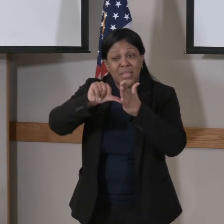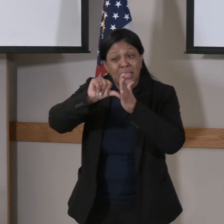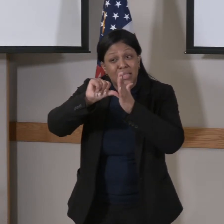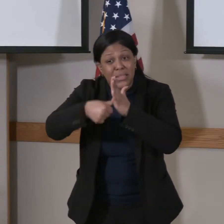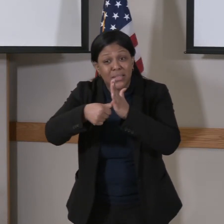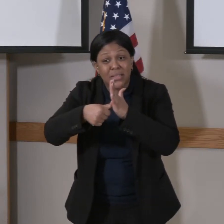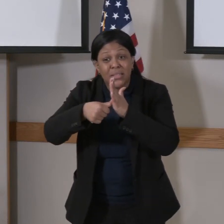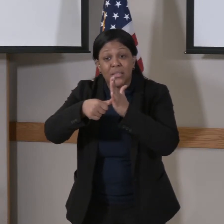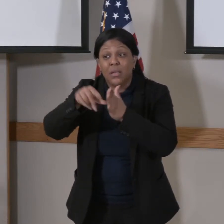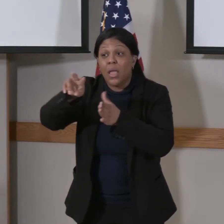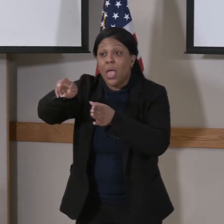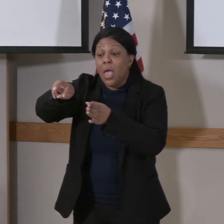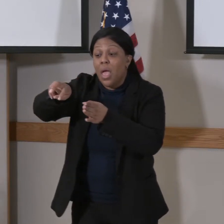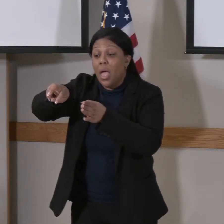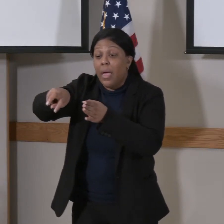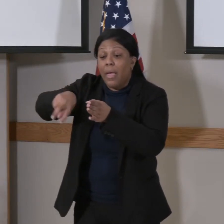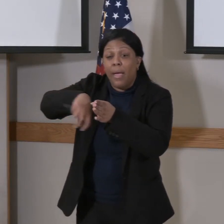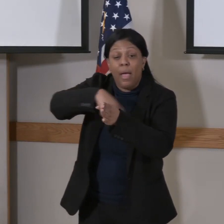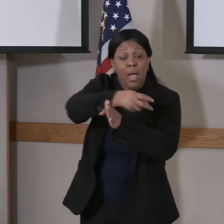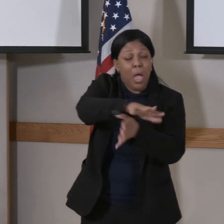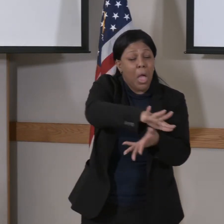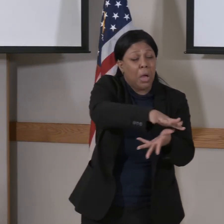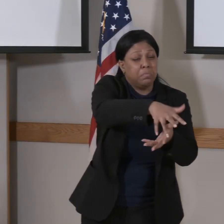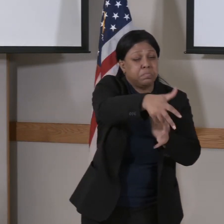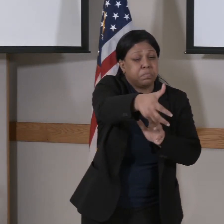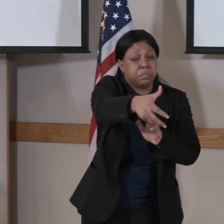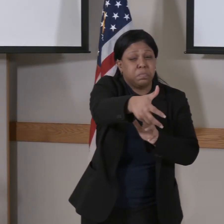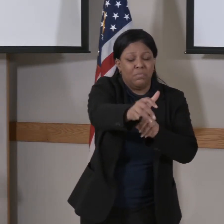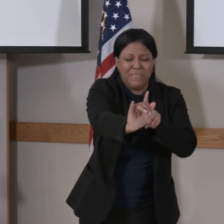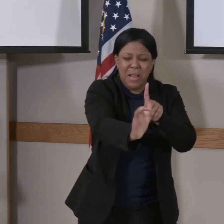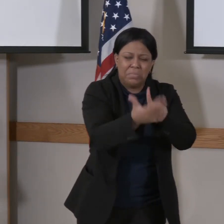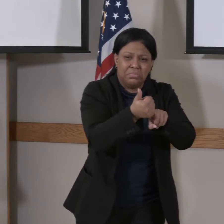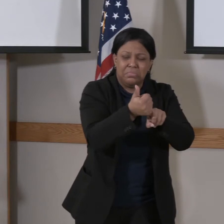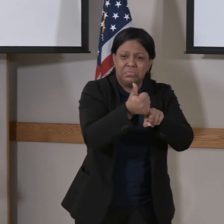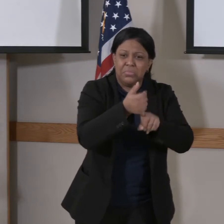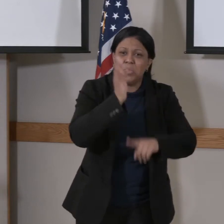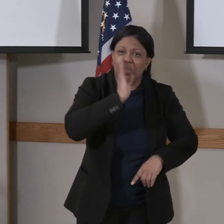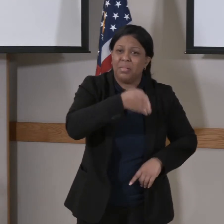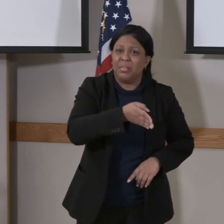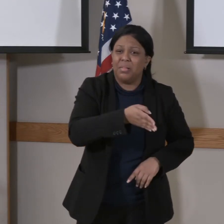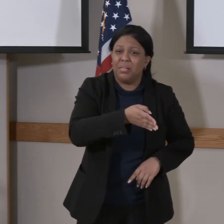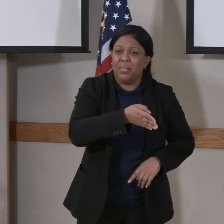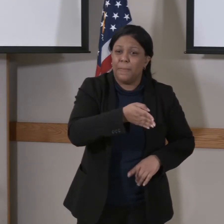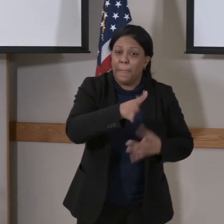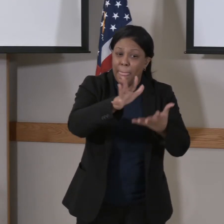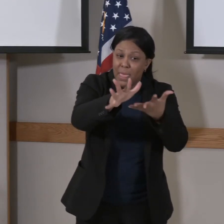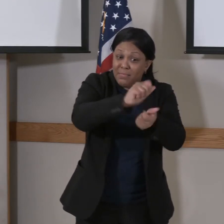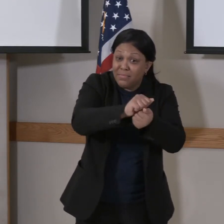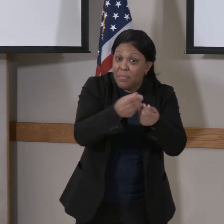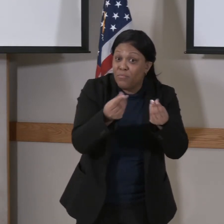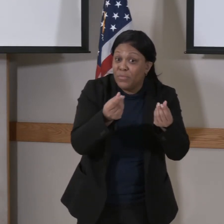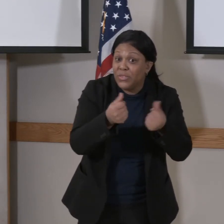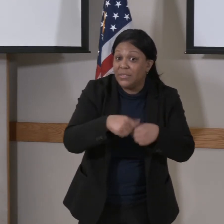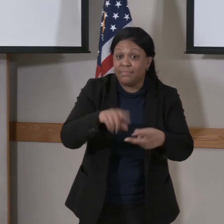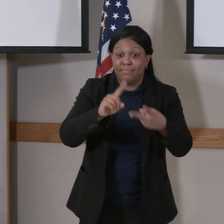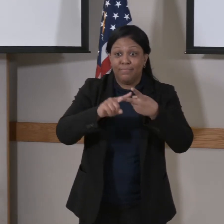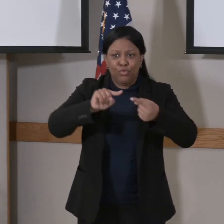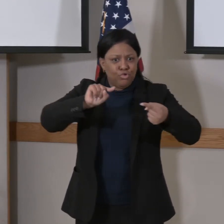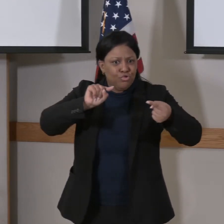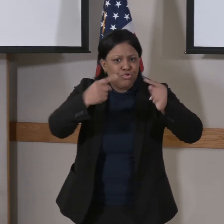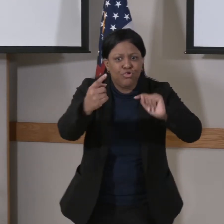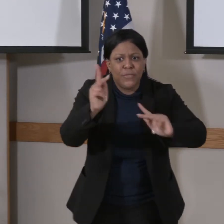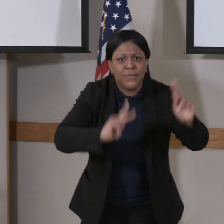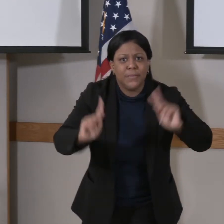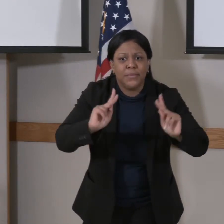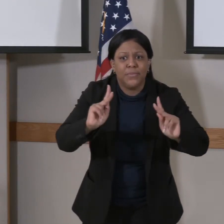not going to escalate anything, but as soon as there's damage to property, as soon as there's people getting hurt, and as soon as there's